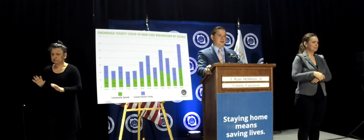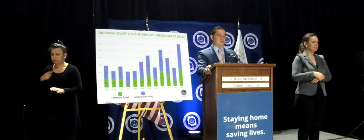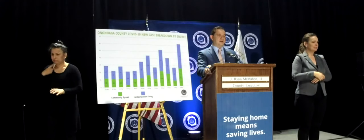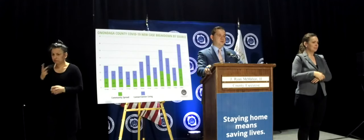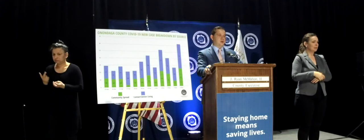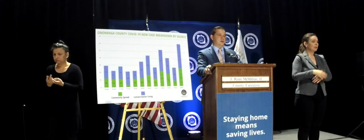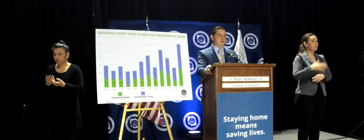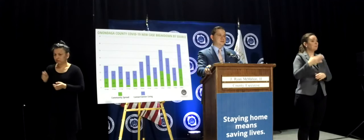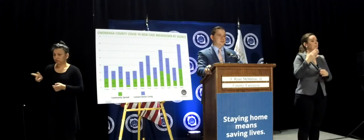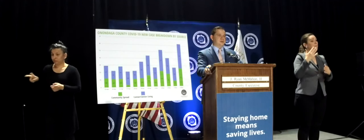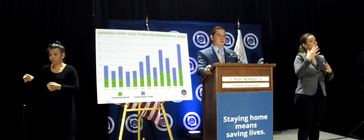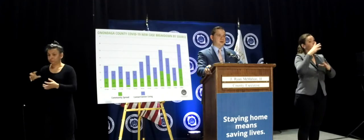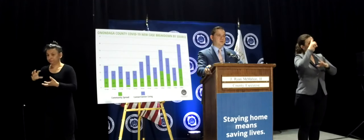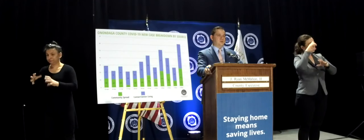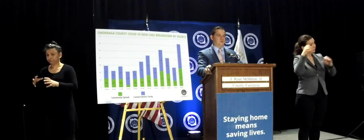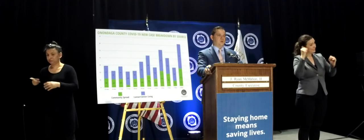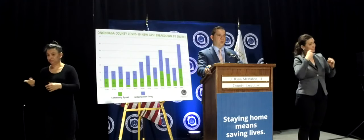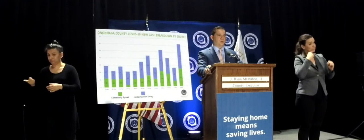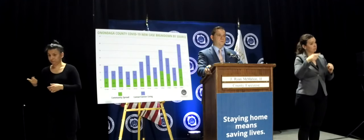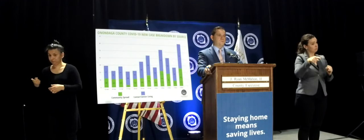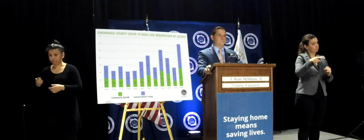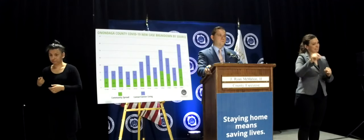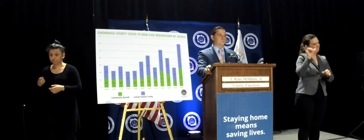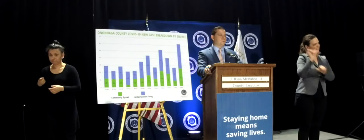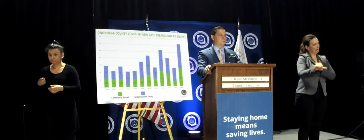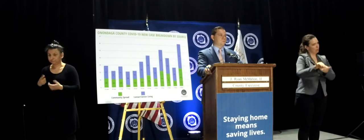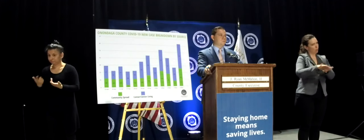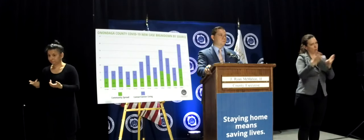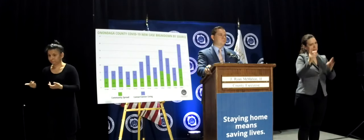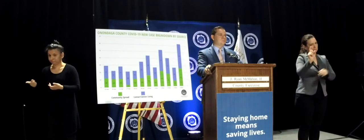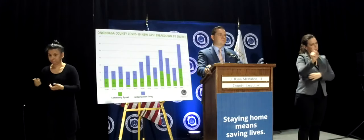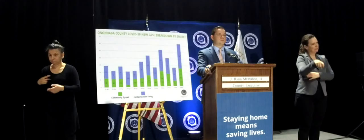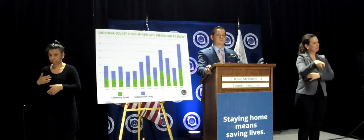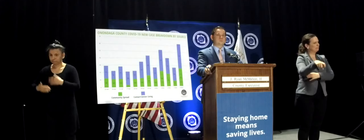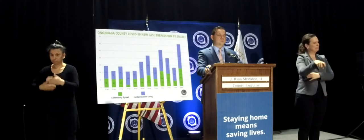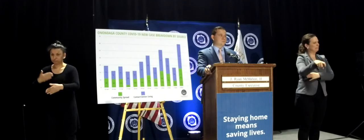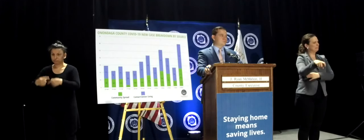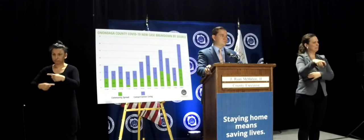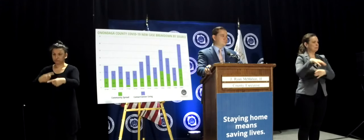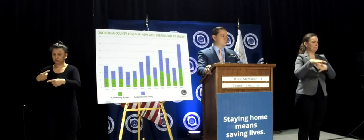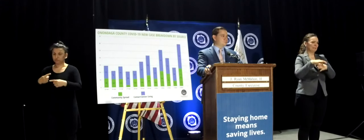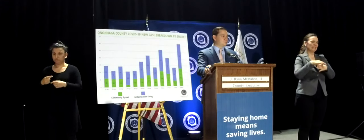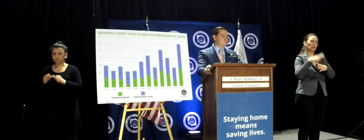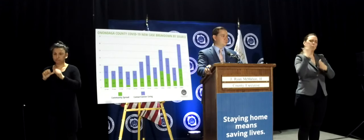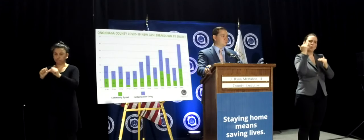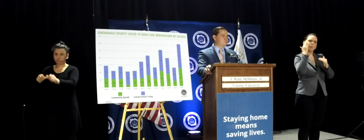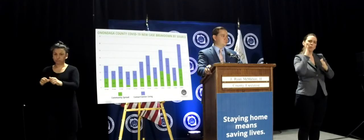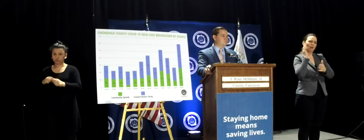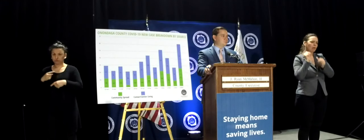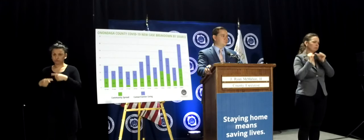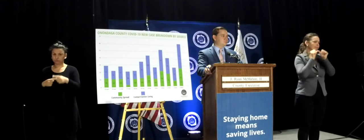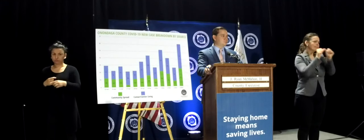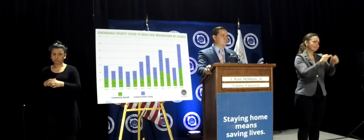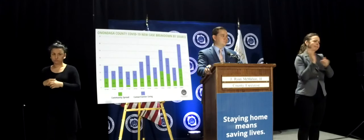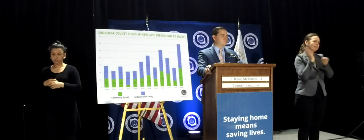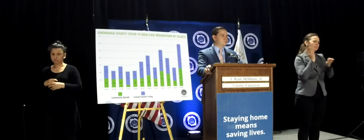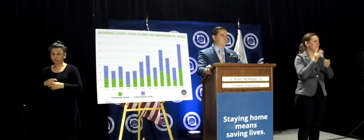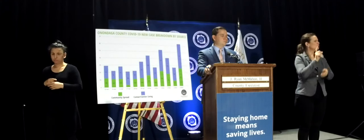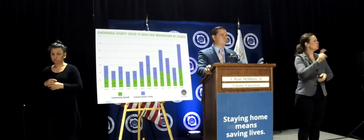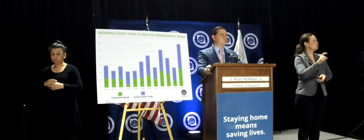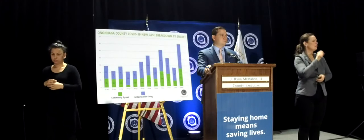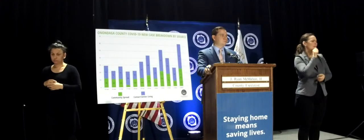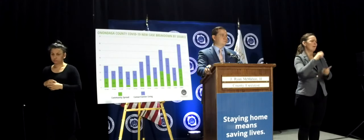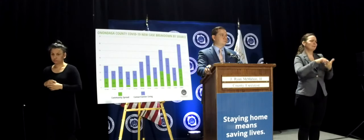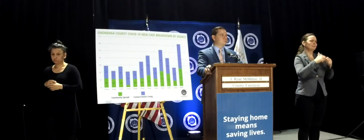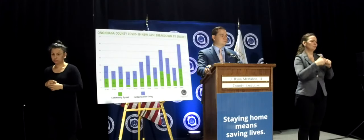get it back to where it needs to be moving forward. I know you said details are to come, but when the